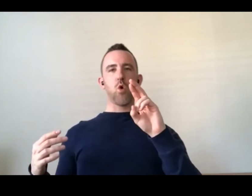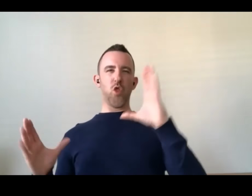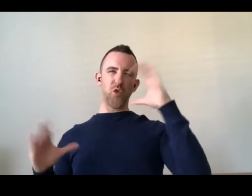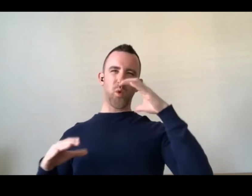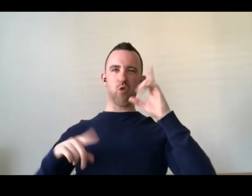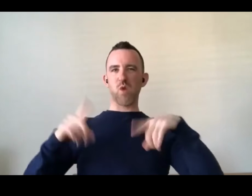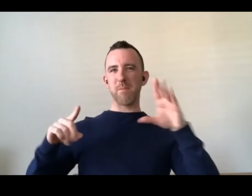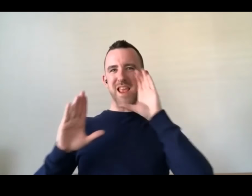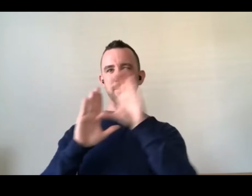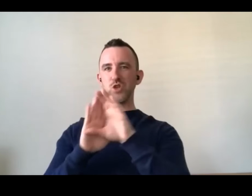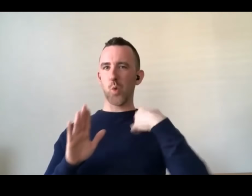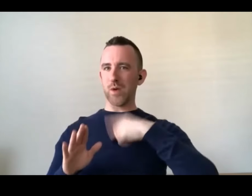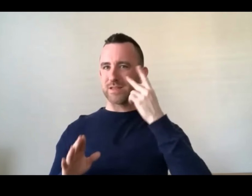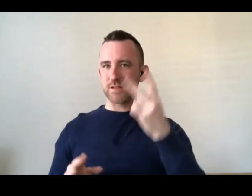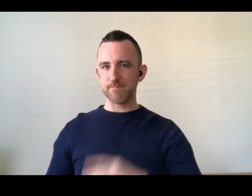random images that we see.